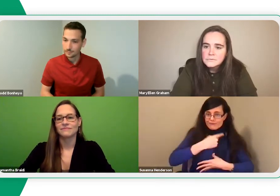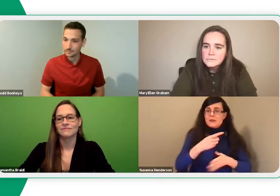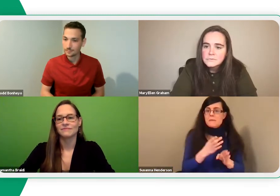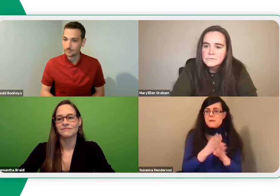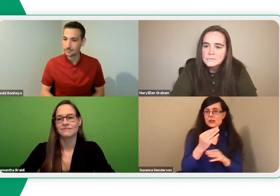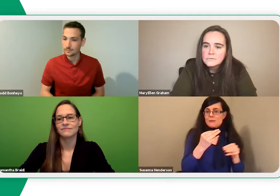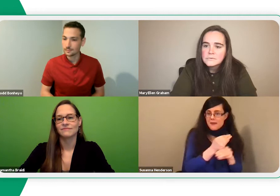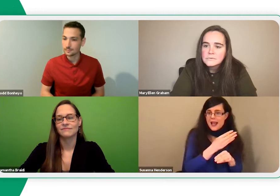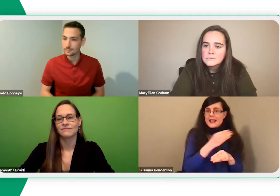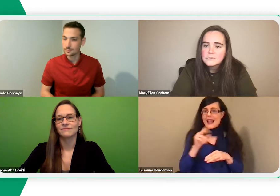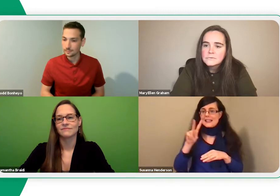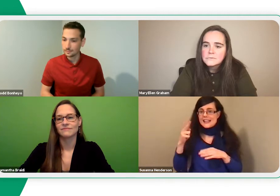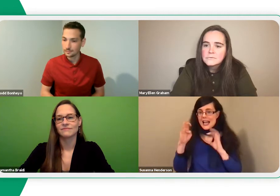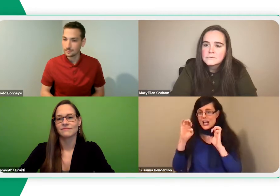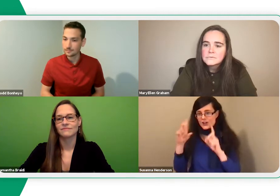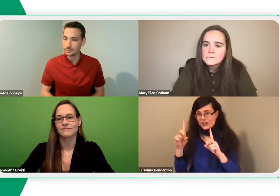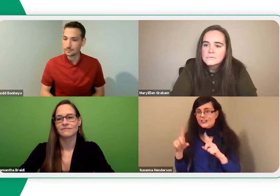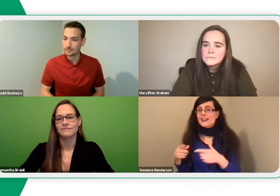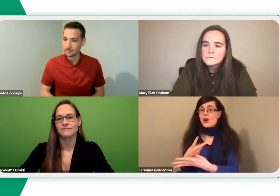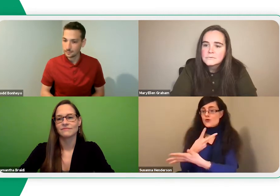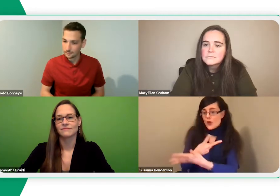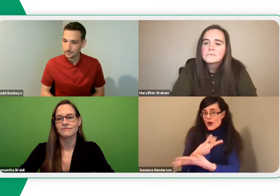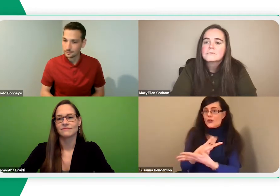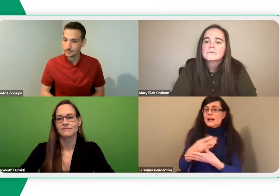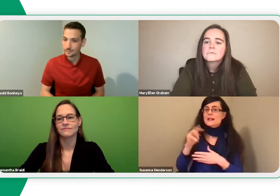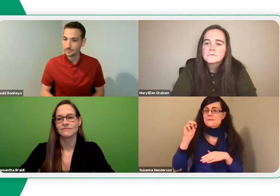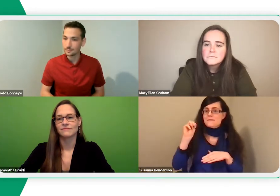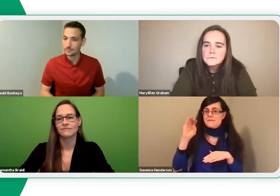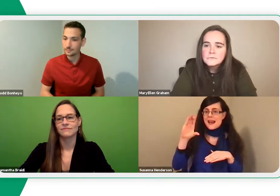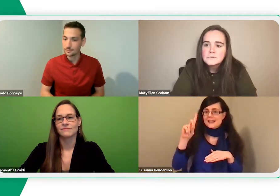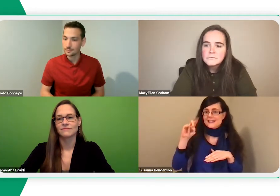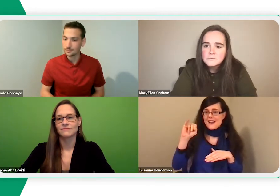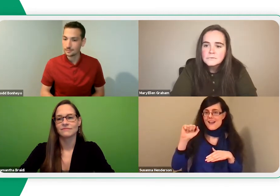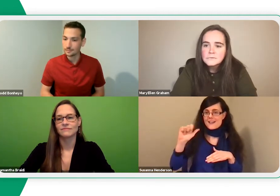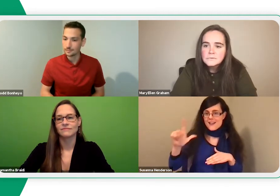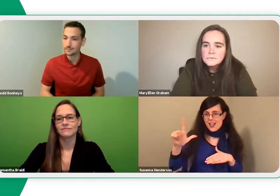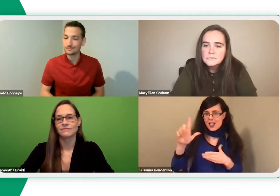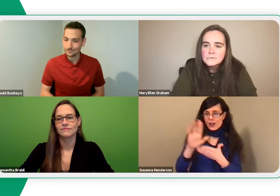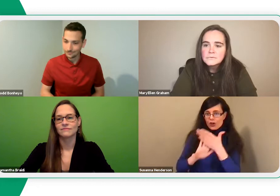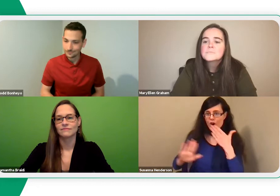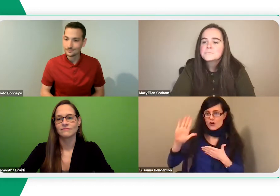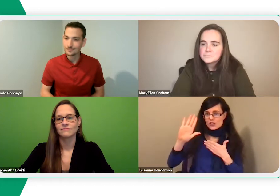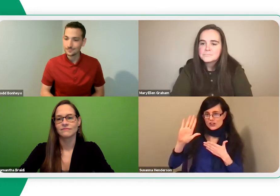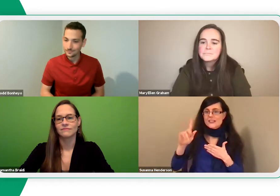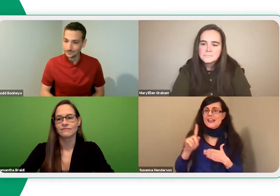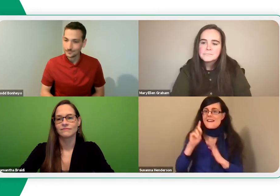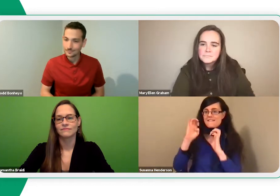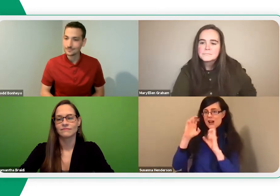I graduated, I went to Gallaudet University, majored in math and secondary education. I got